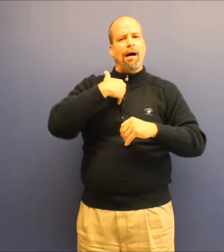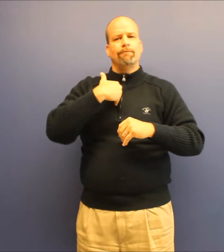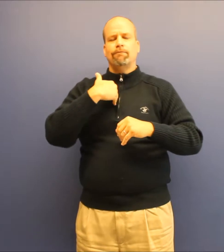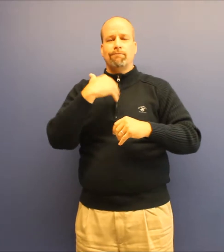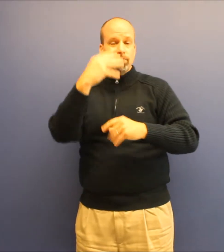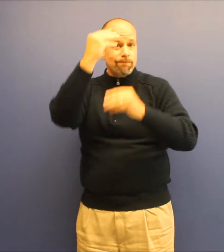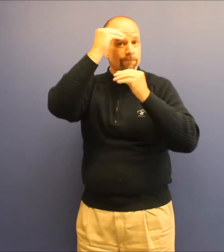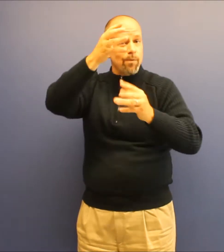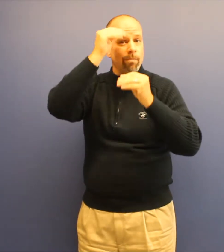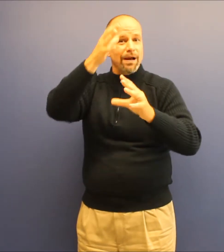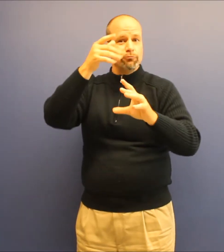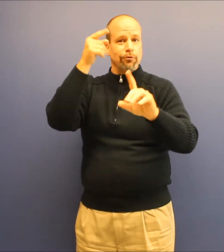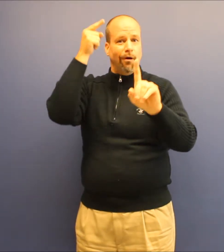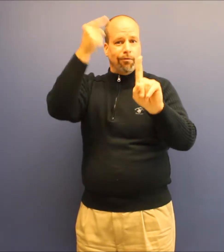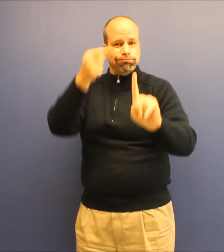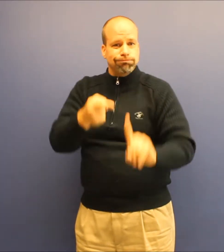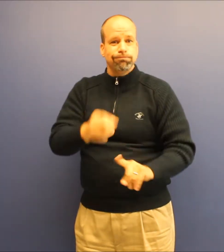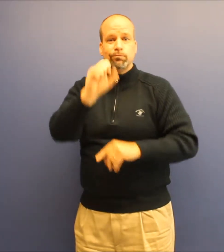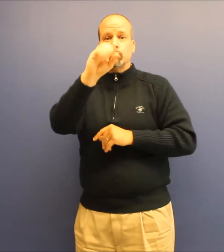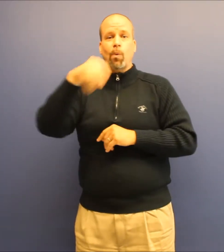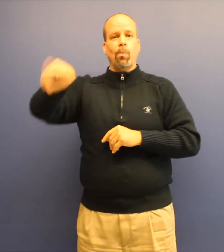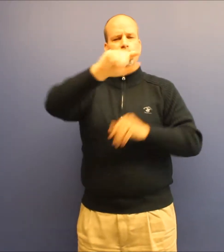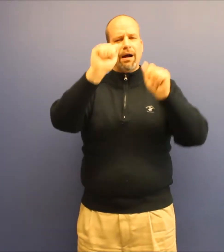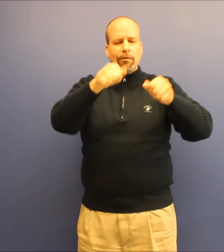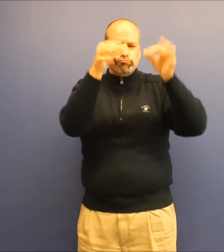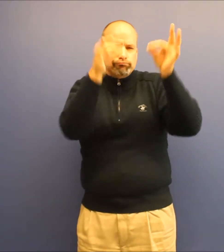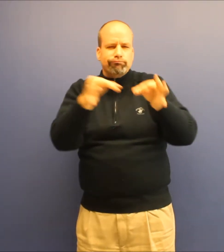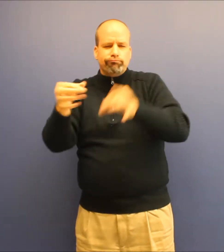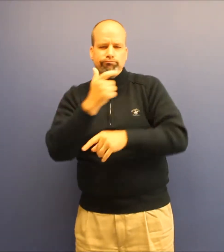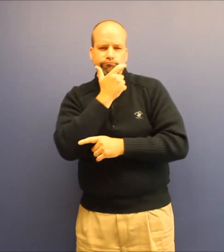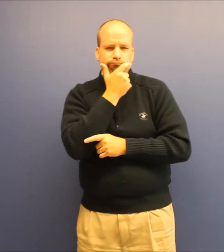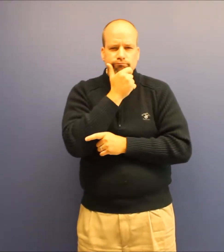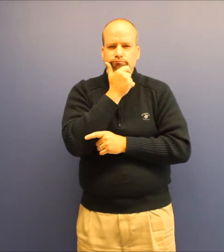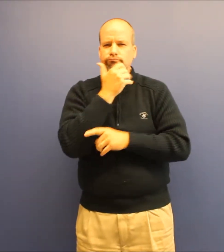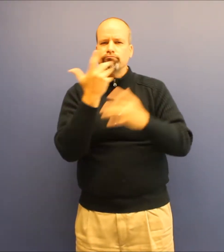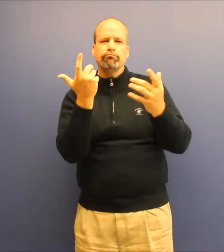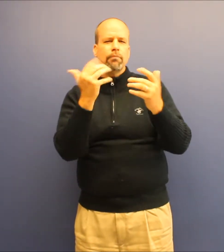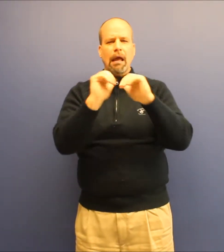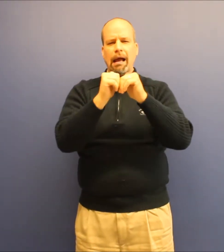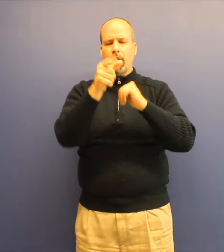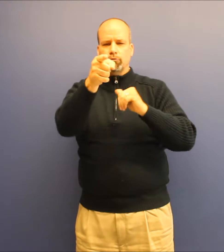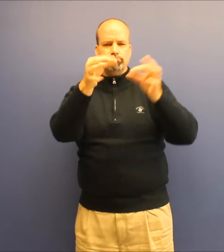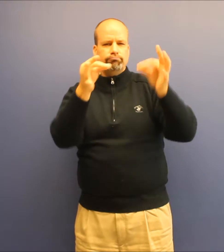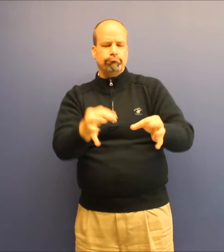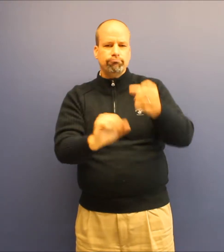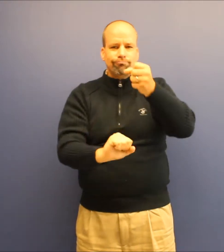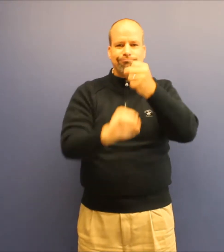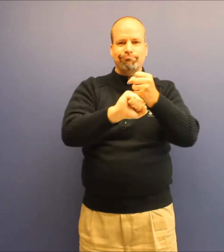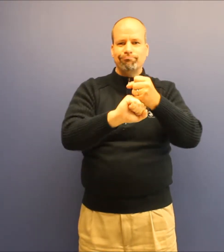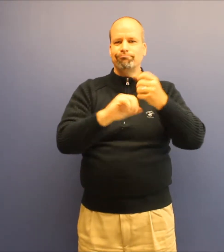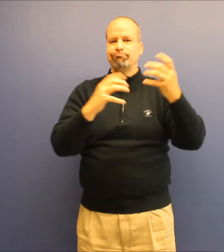We want you to have the information so that you can decide whether you support or oppose the bill.